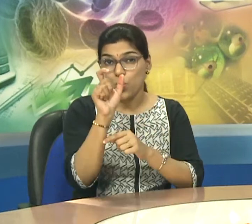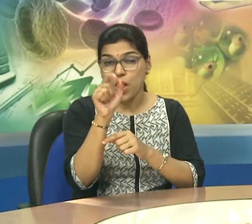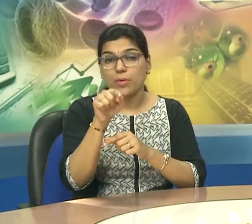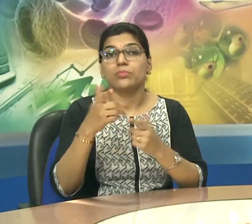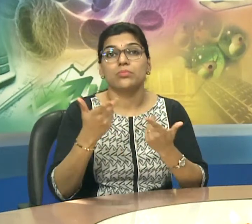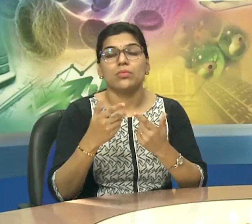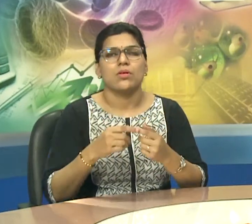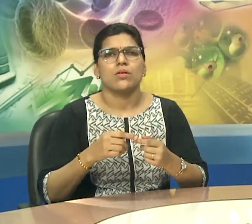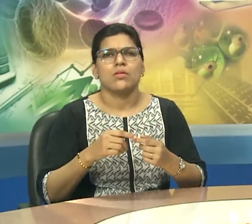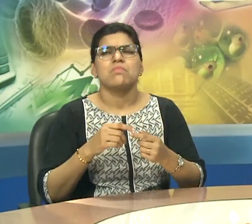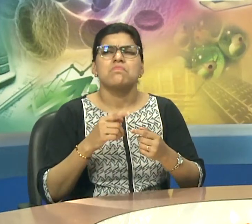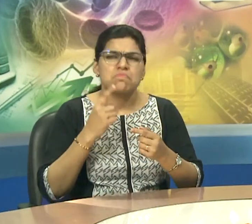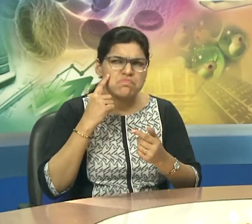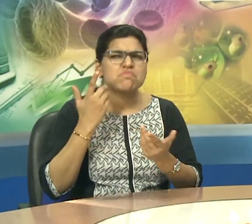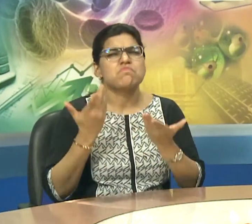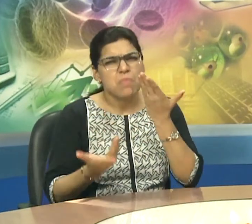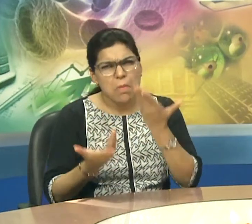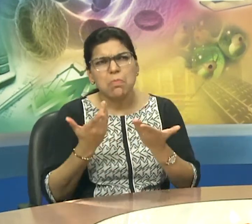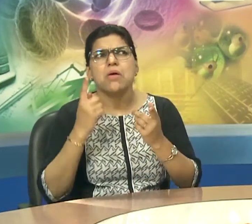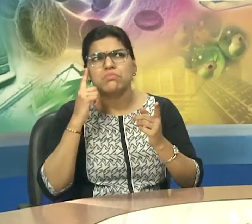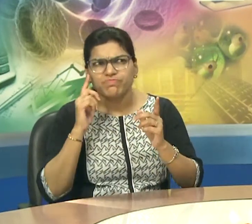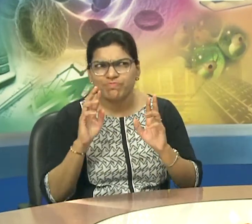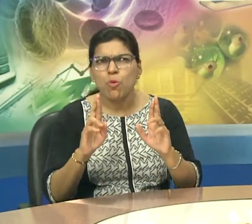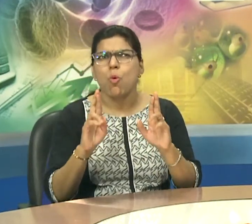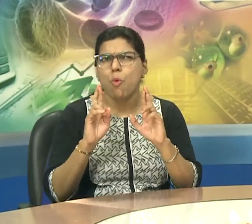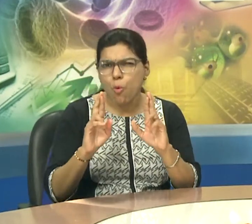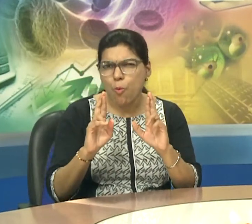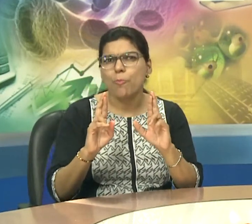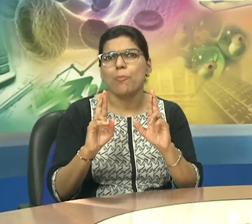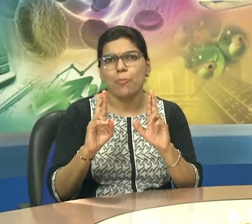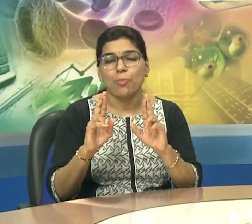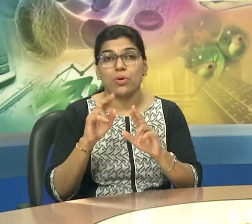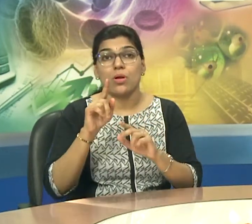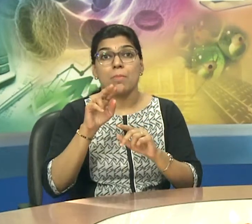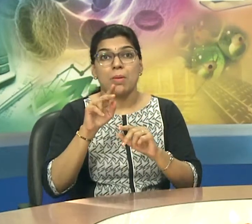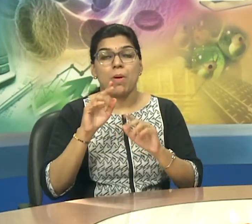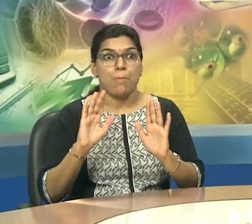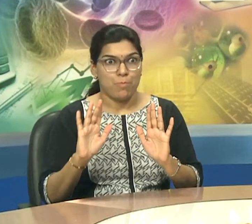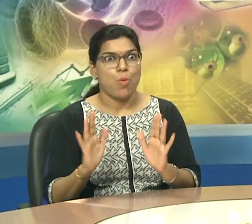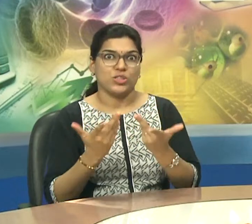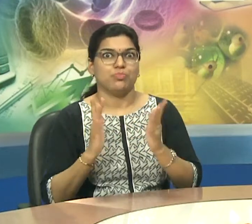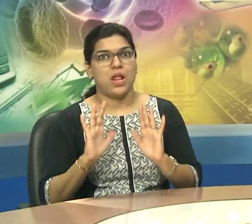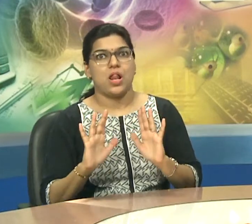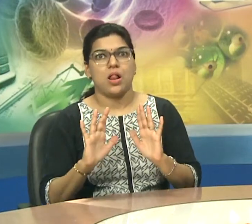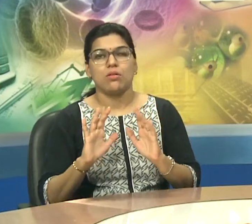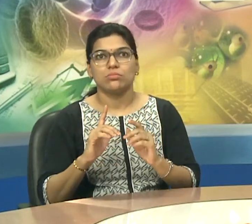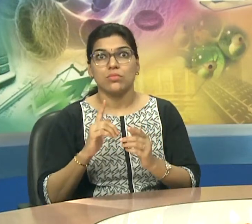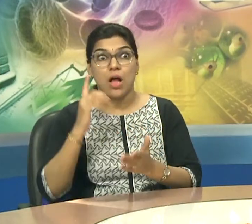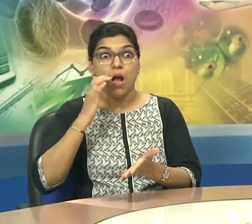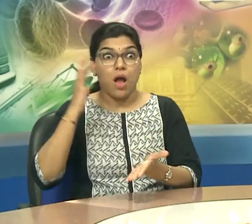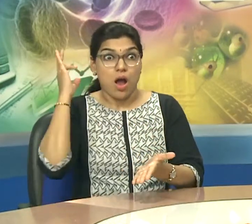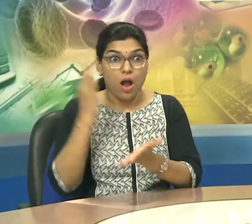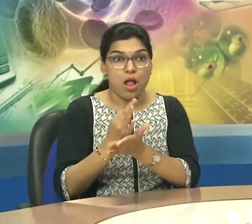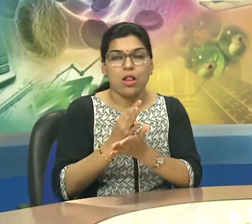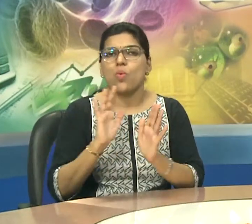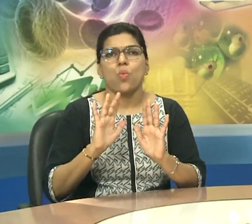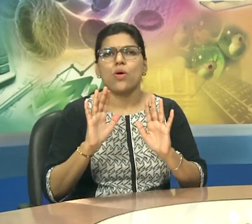Now, this which you can see on the screen is may. This is for the probability when you are